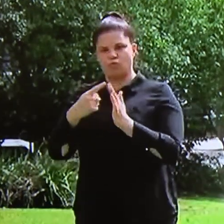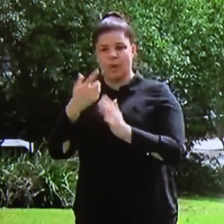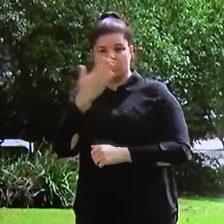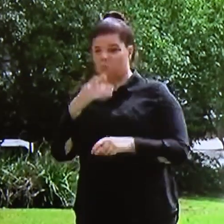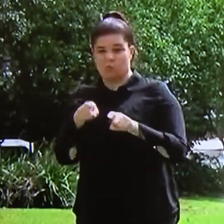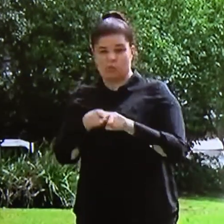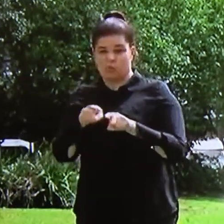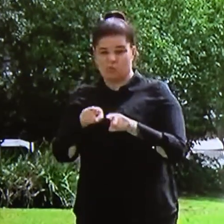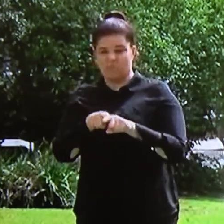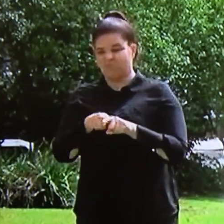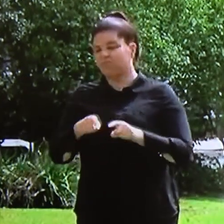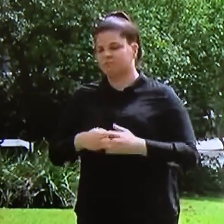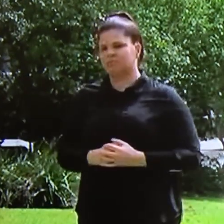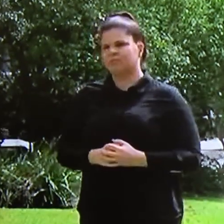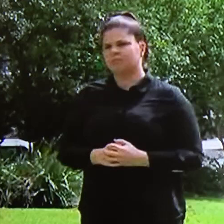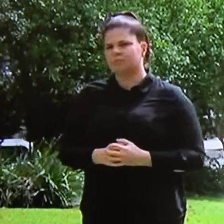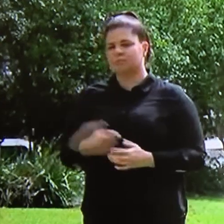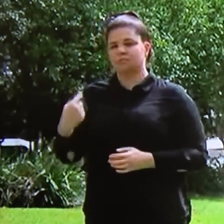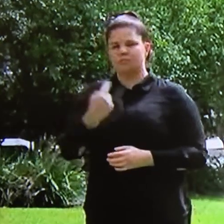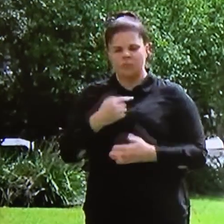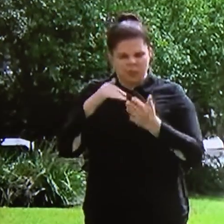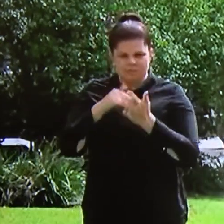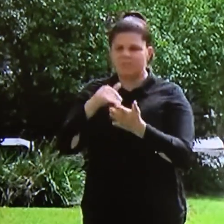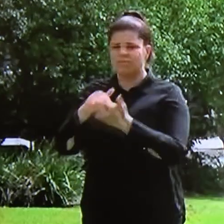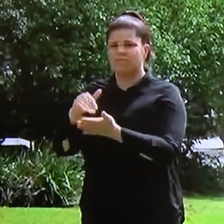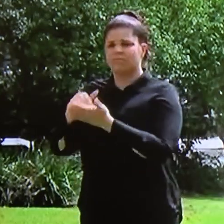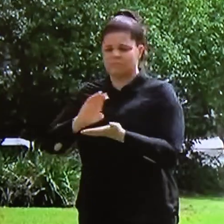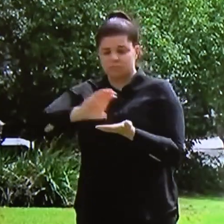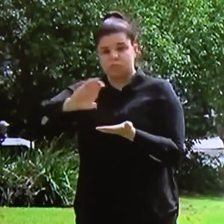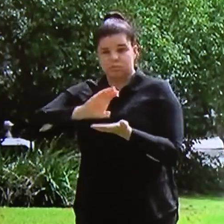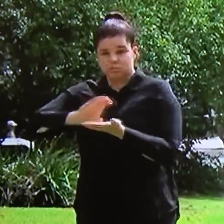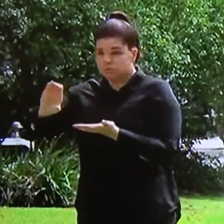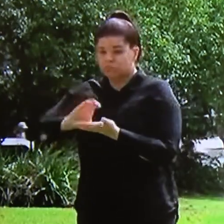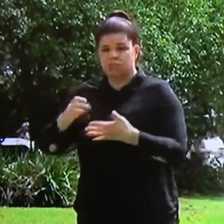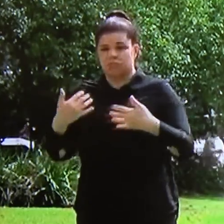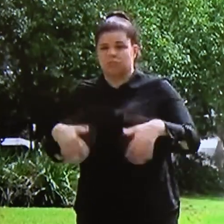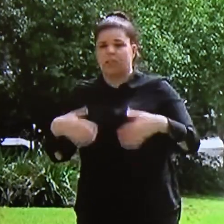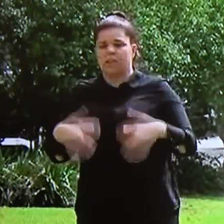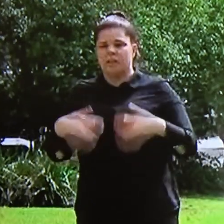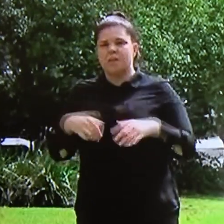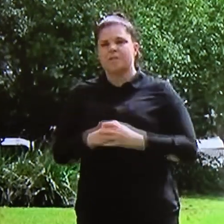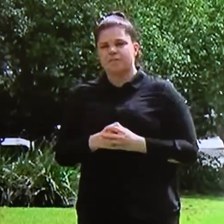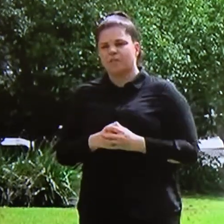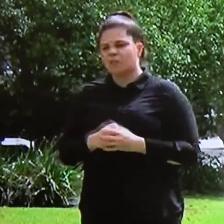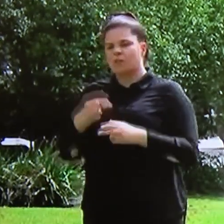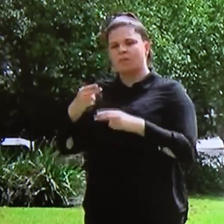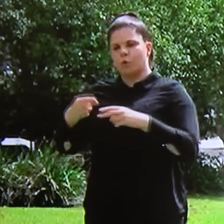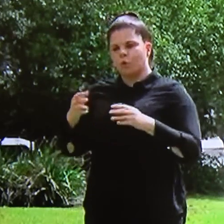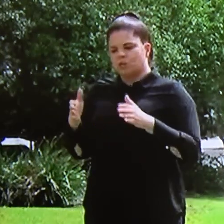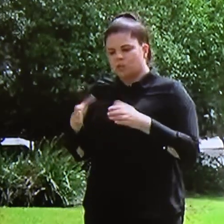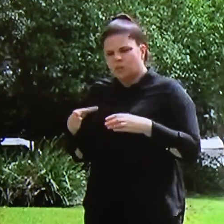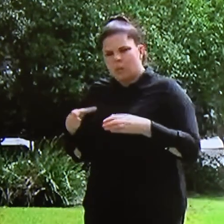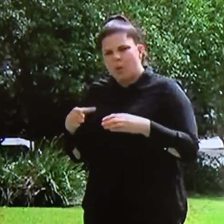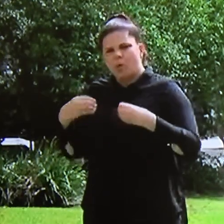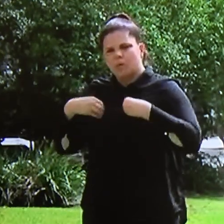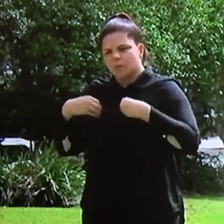In addition, we've also provided significant support when it comes to the waiving and deferral of payroll tax for small businesses, a